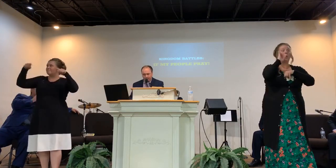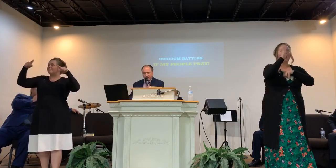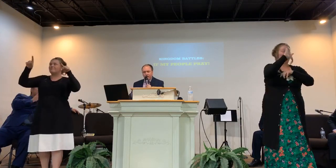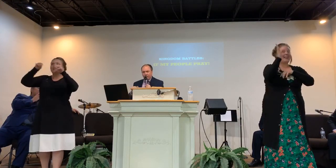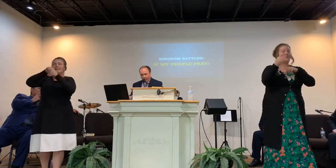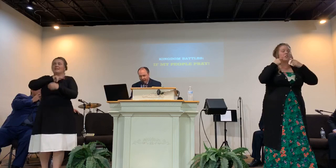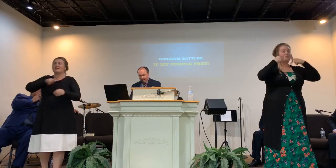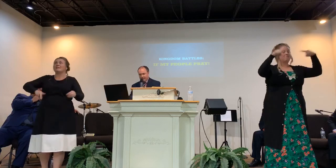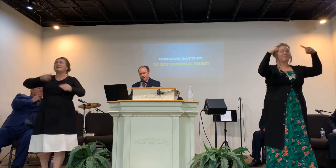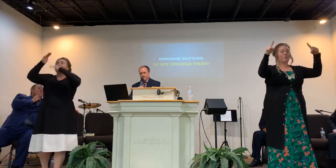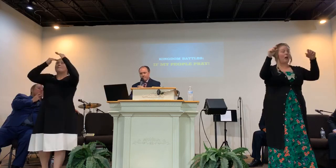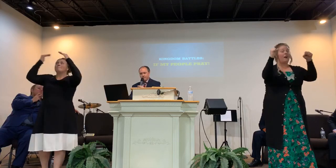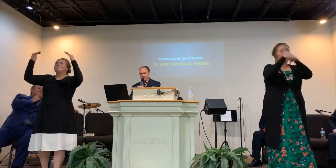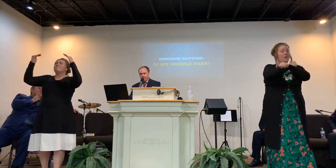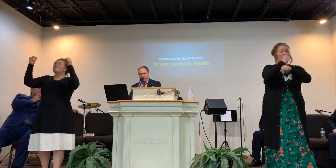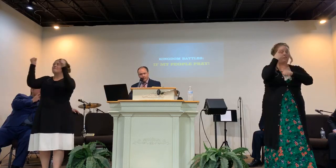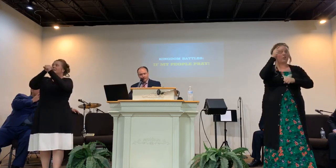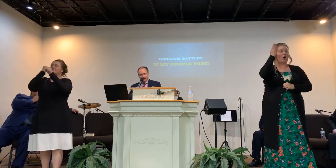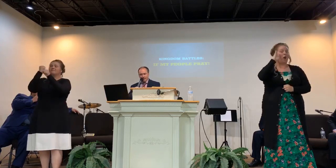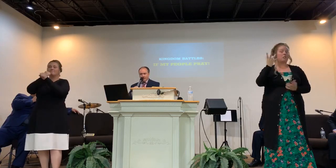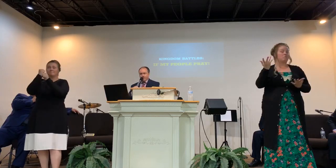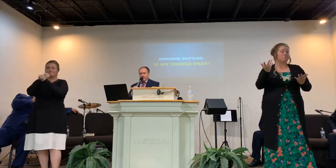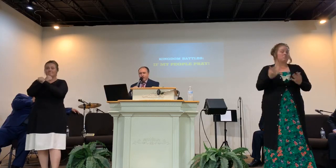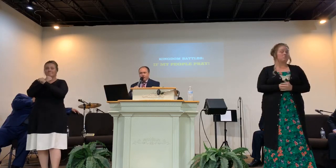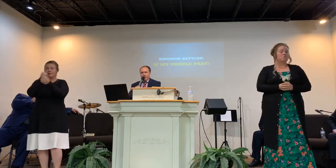the kingdom fight.